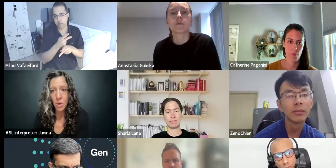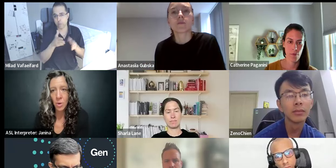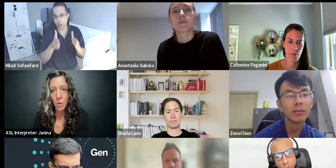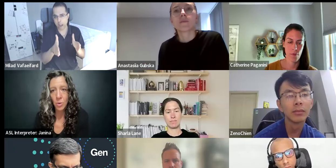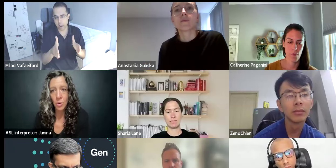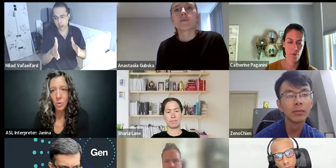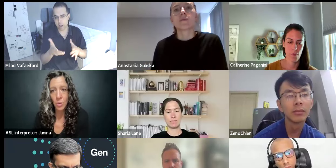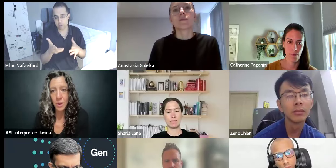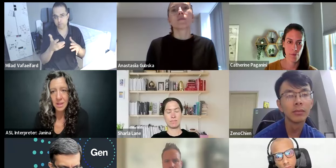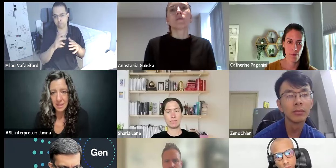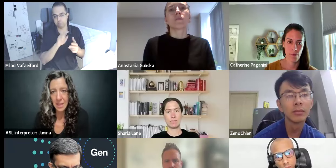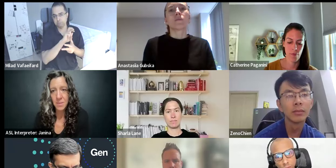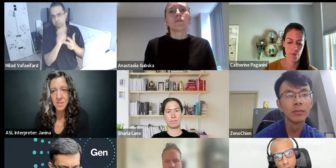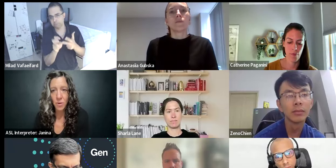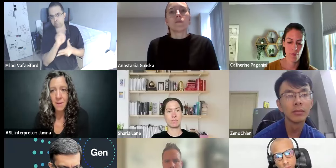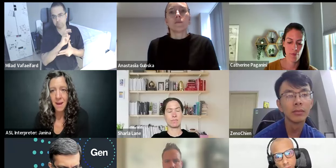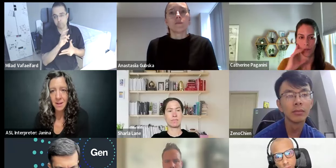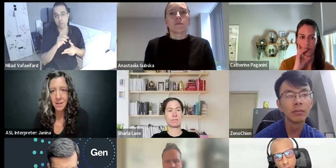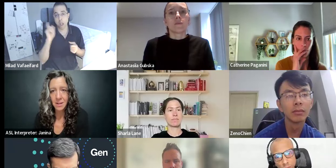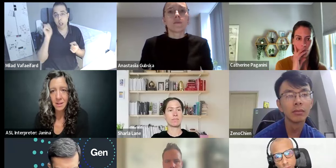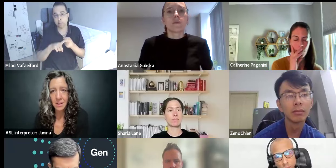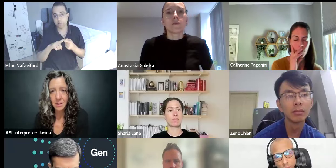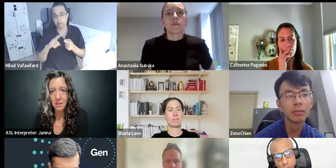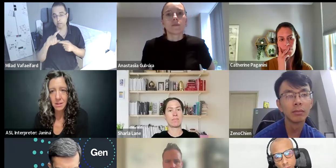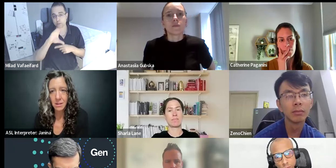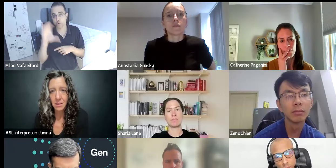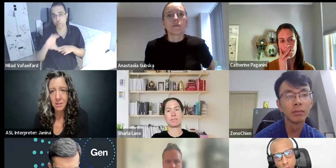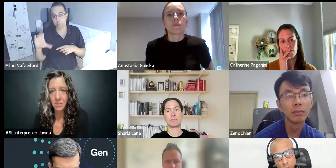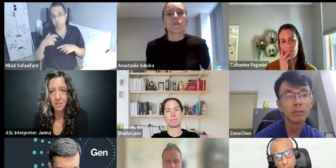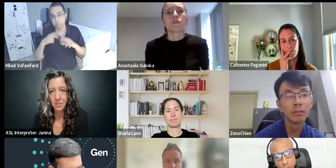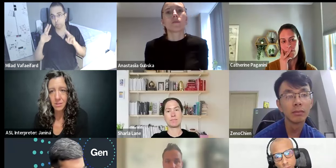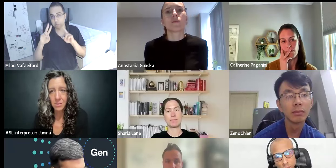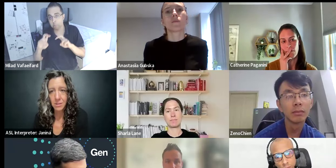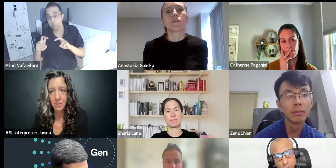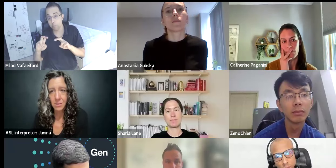now, we kind of keep this format.